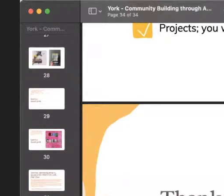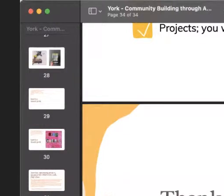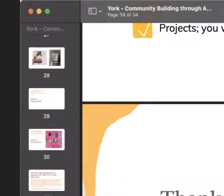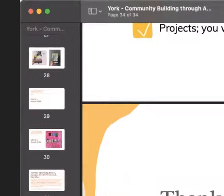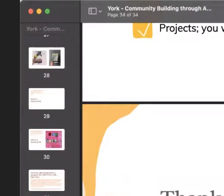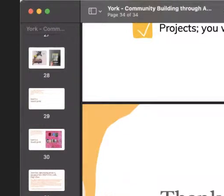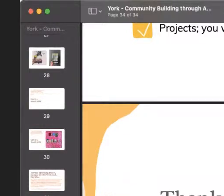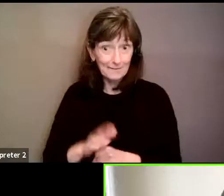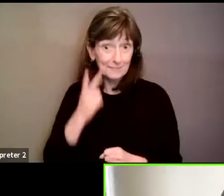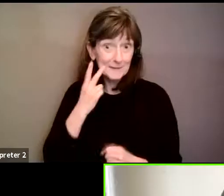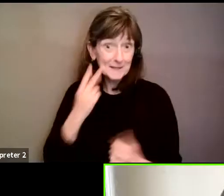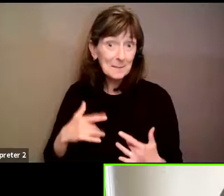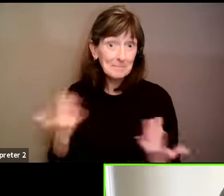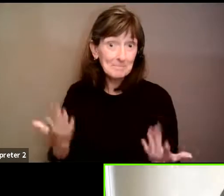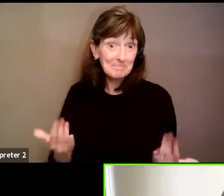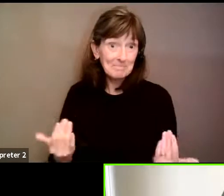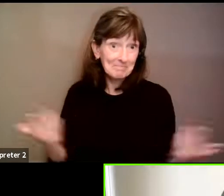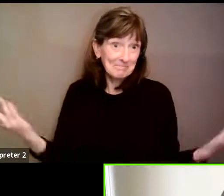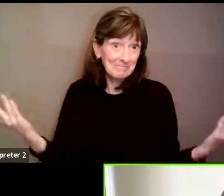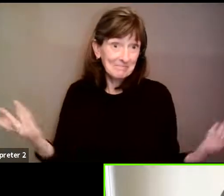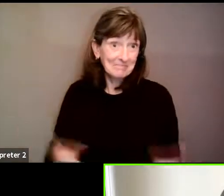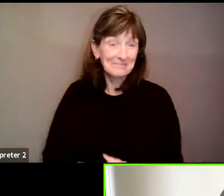where we're going.